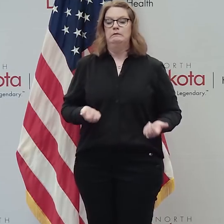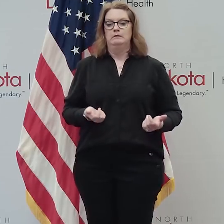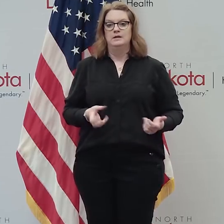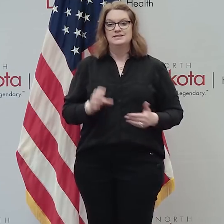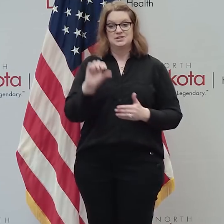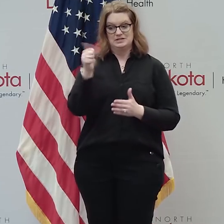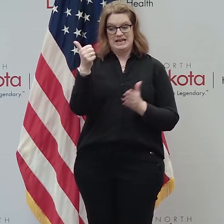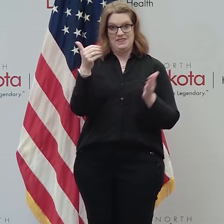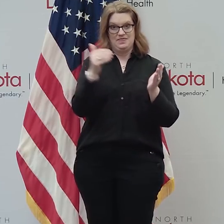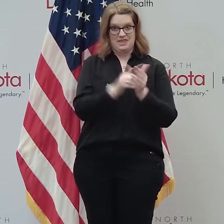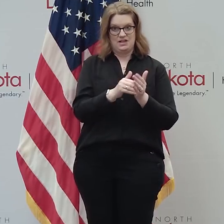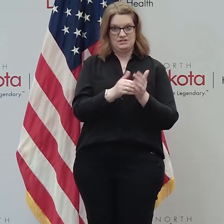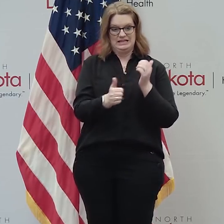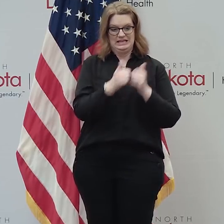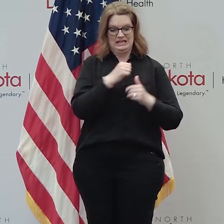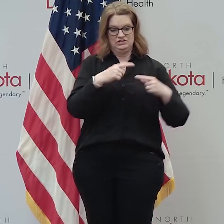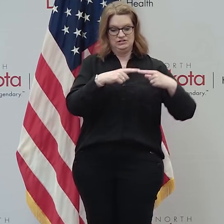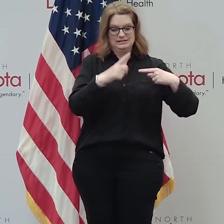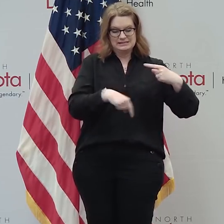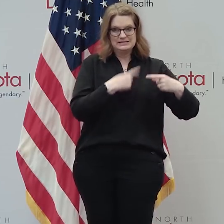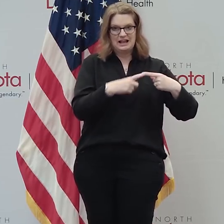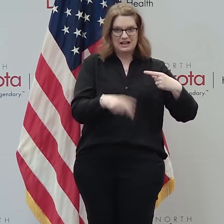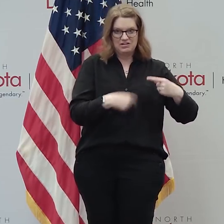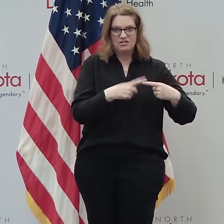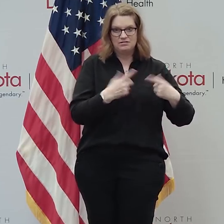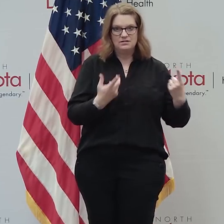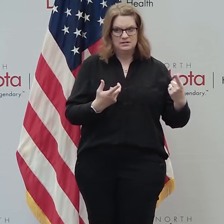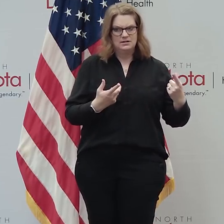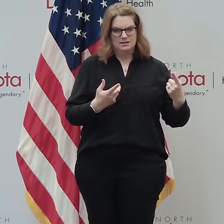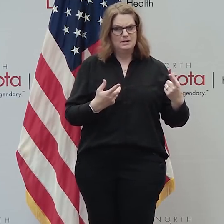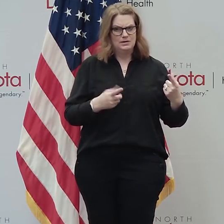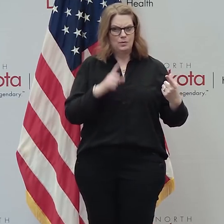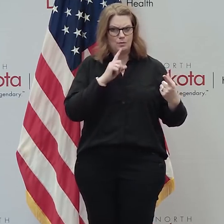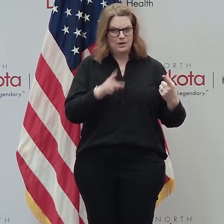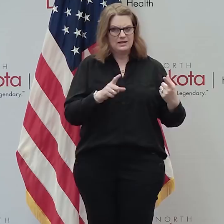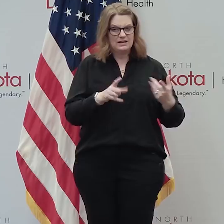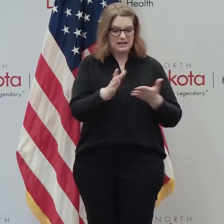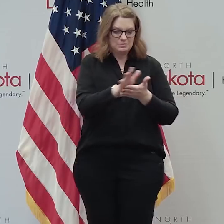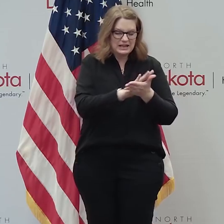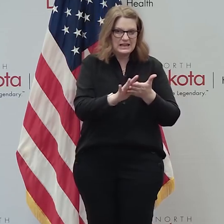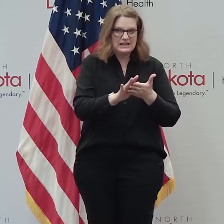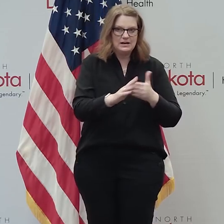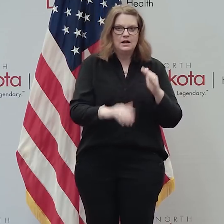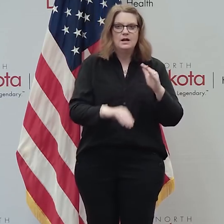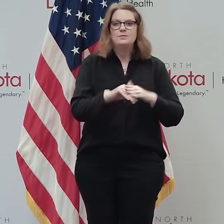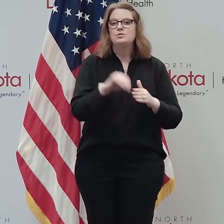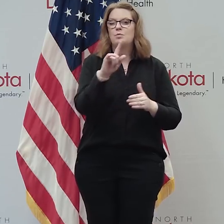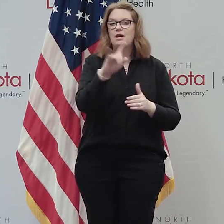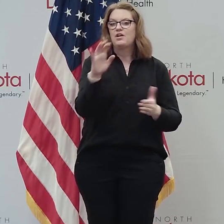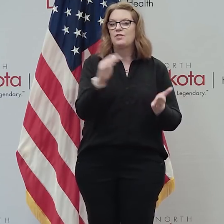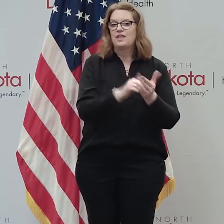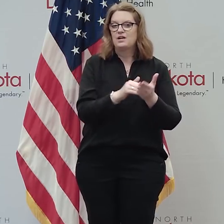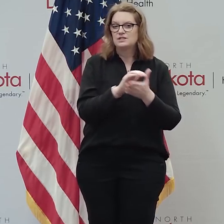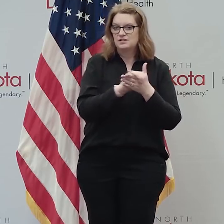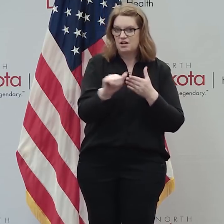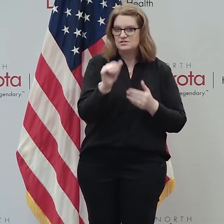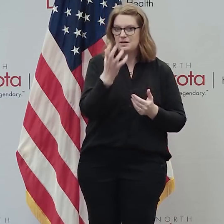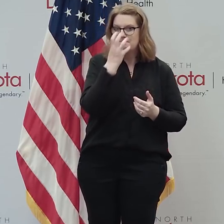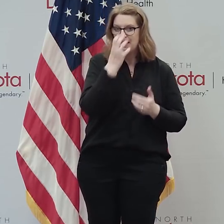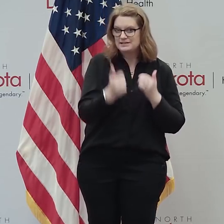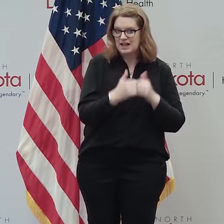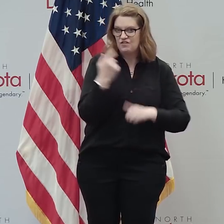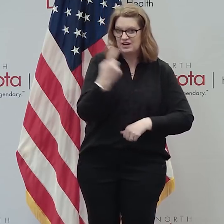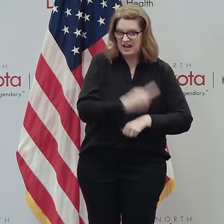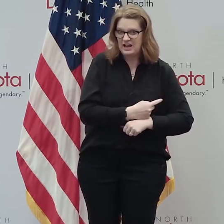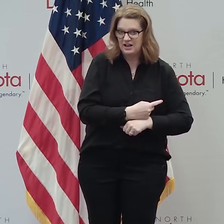per cycle twice a day, or $20,000 a mask, this could be decontaminating up to $100,000 of masks a day.